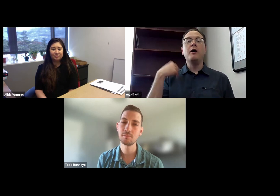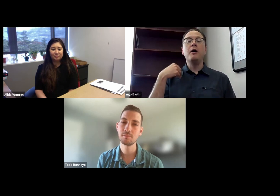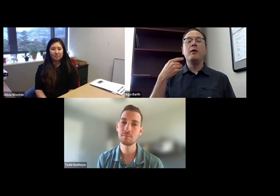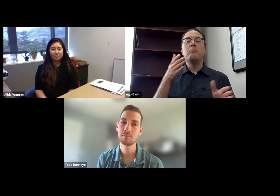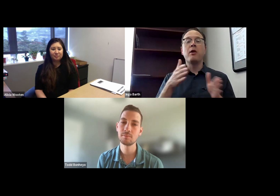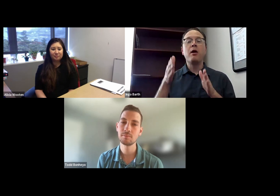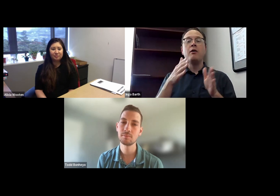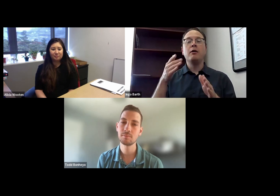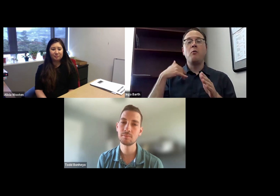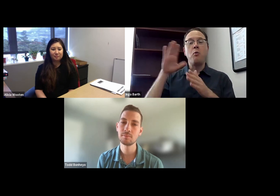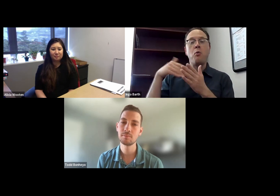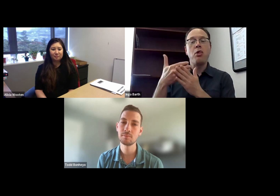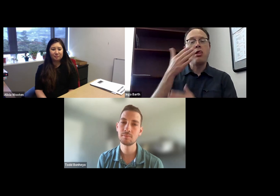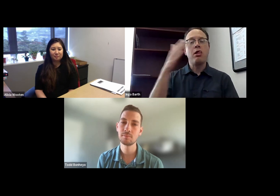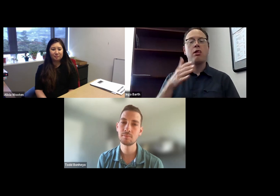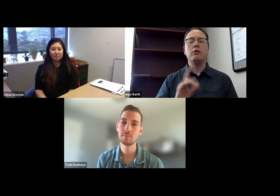use them.